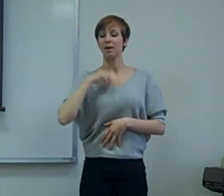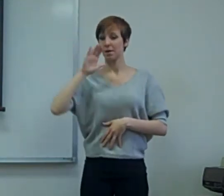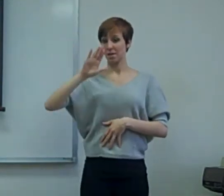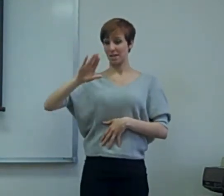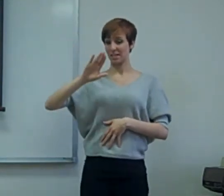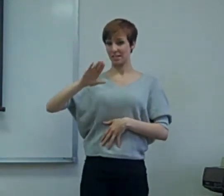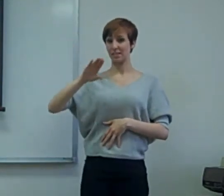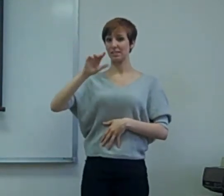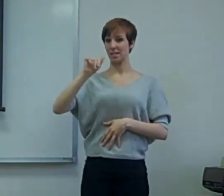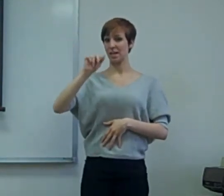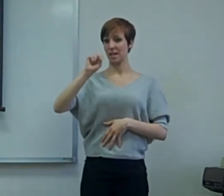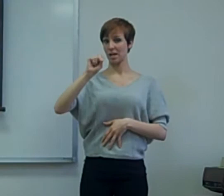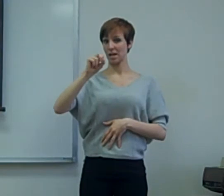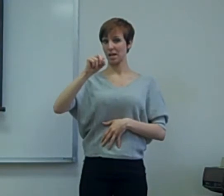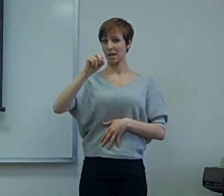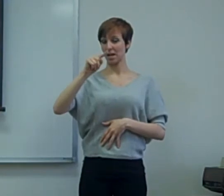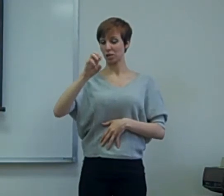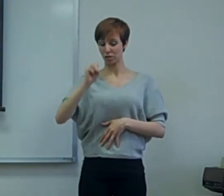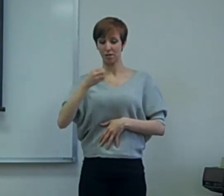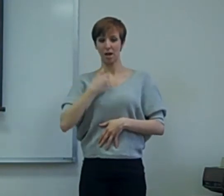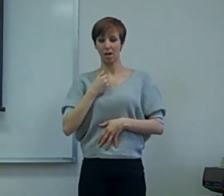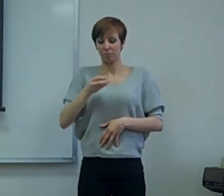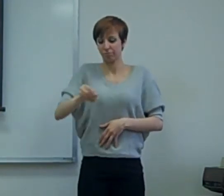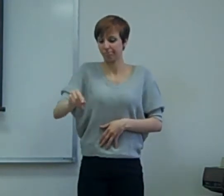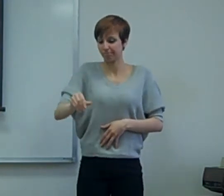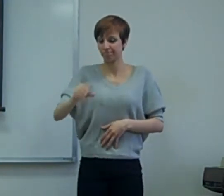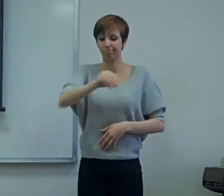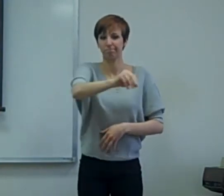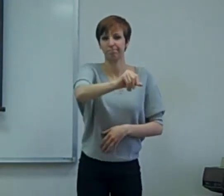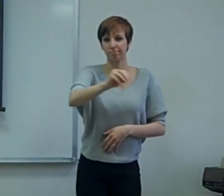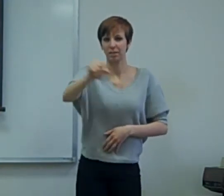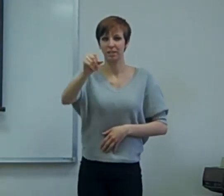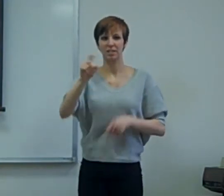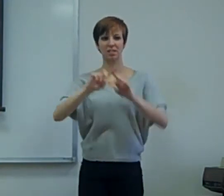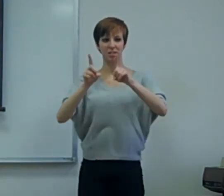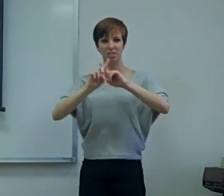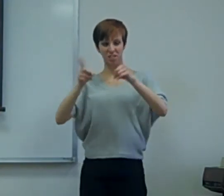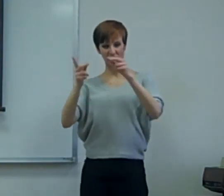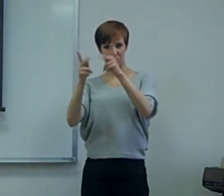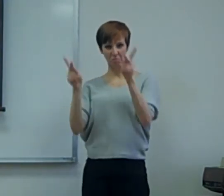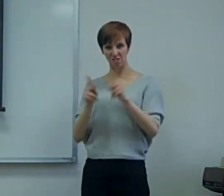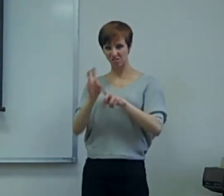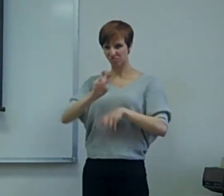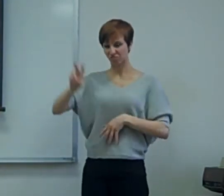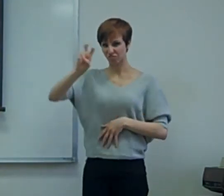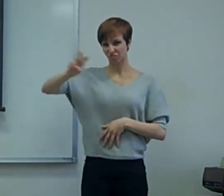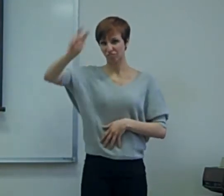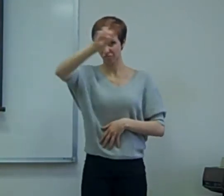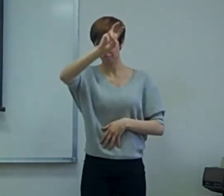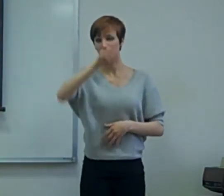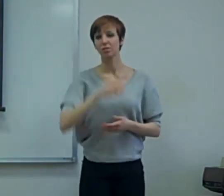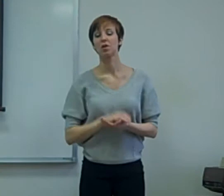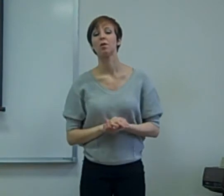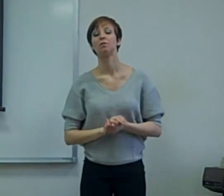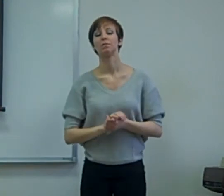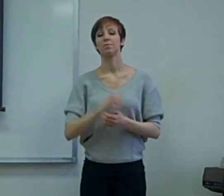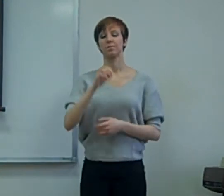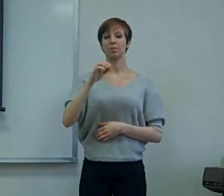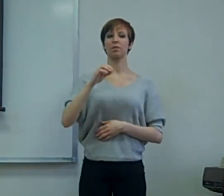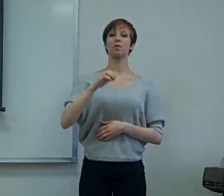his ashes wherever I go. So underneath the middle of the Golden Gate Bridge, under a big sign that said,